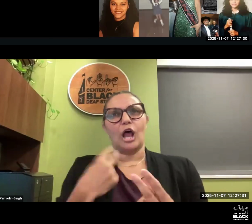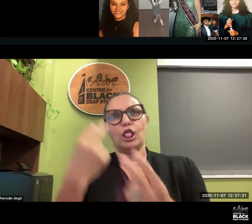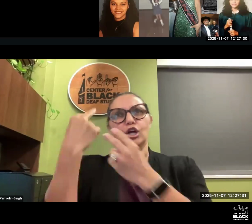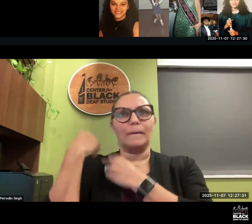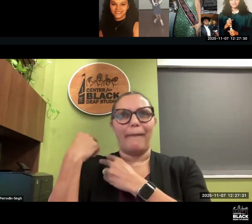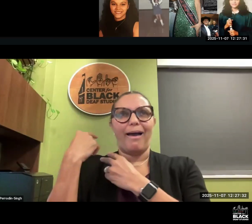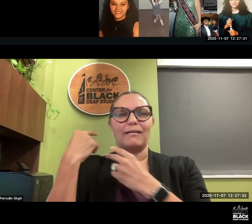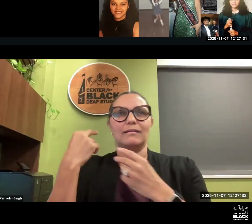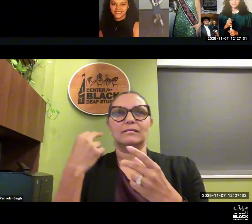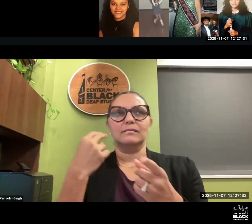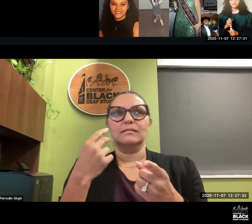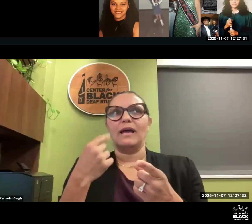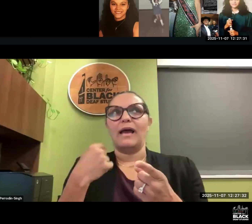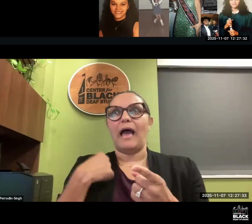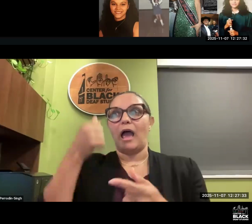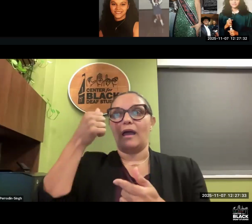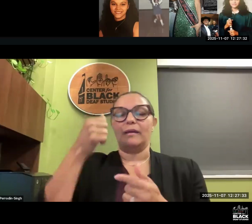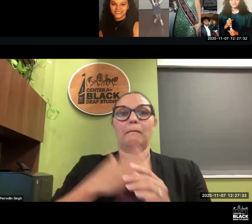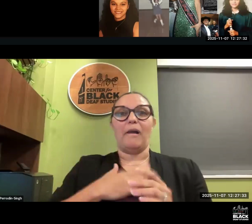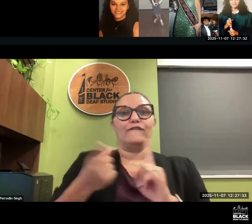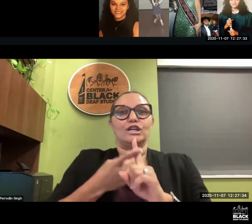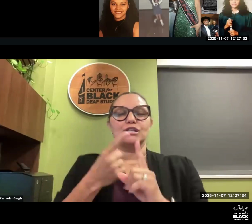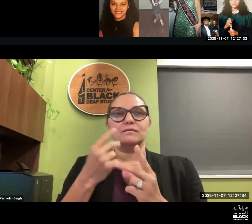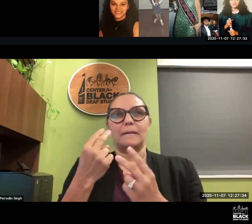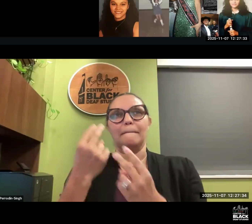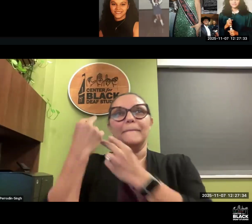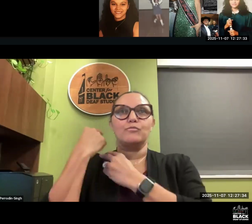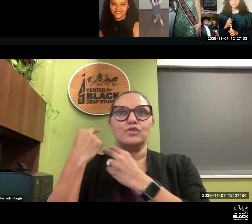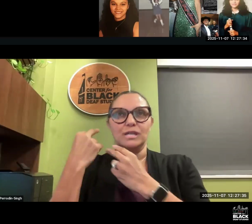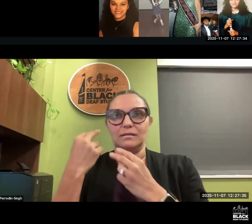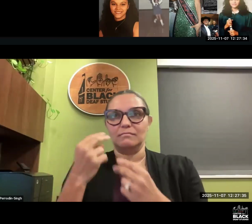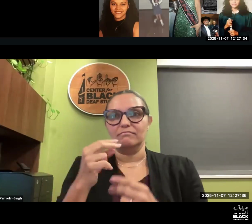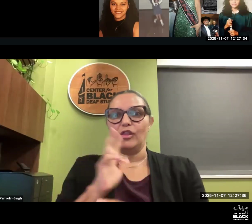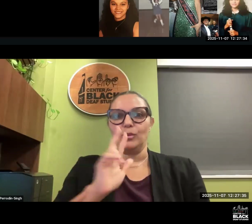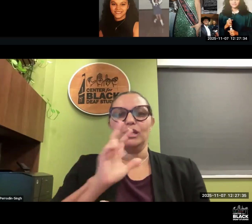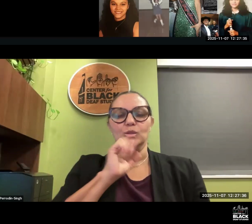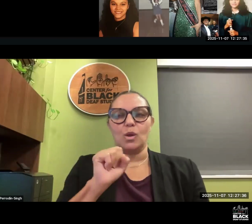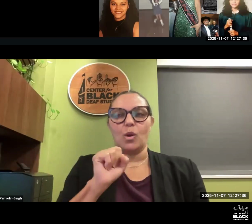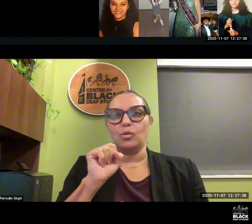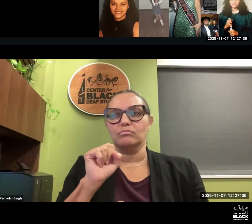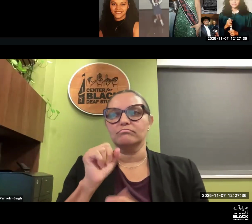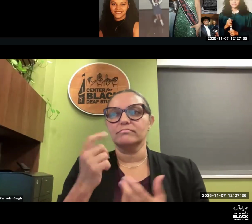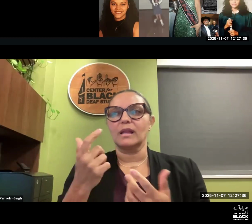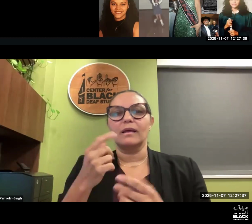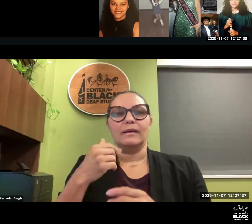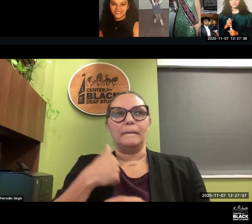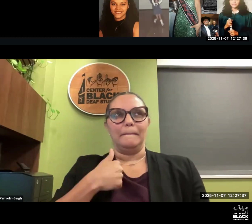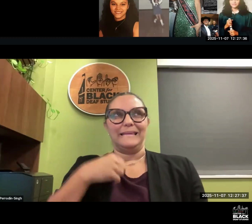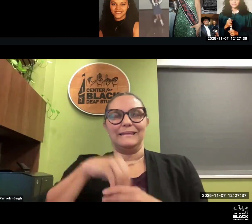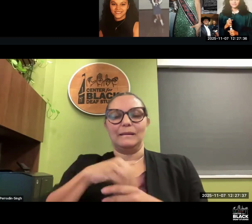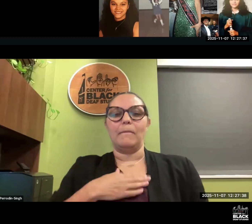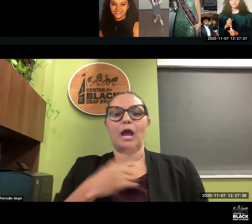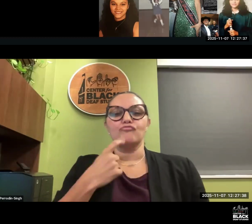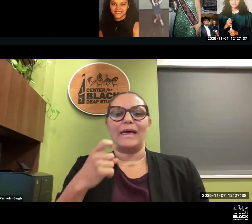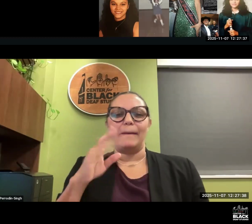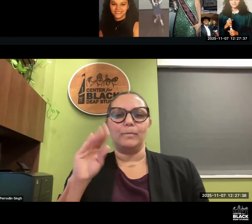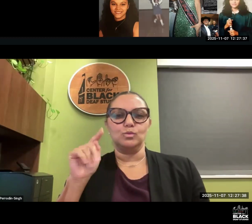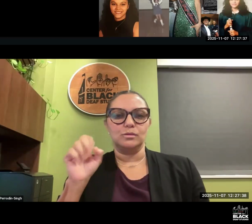was at the age of 3, when I look back at it, I would say that maybe that was my first